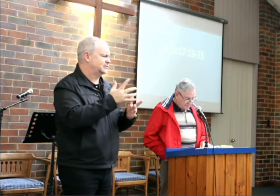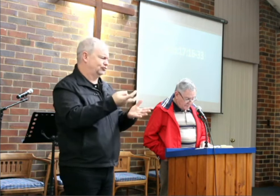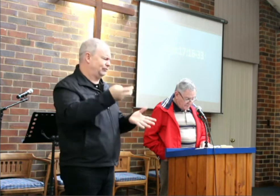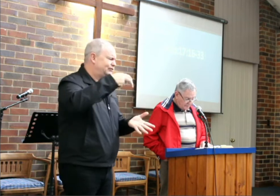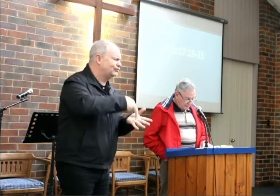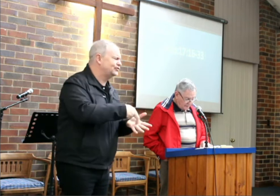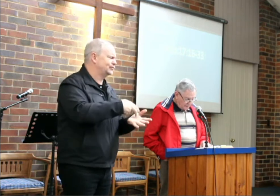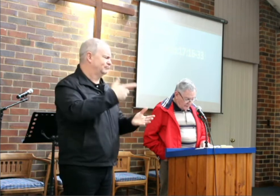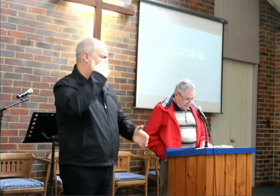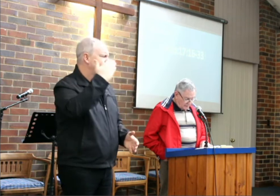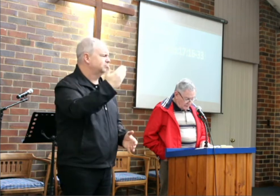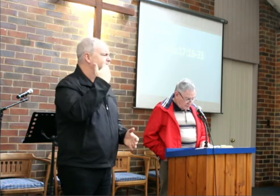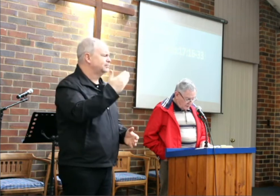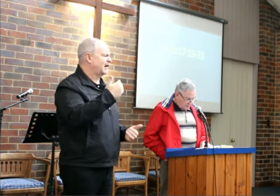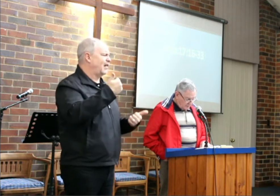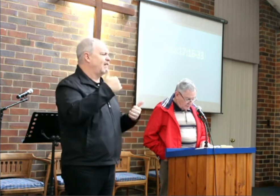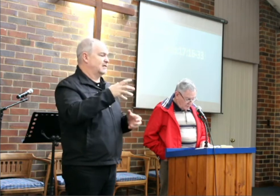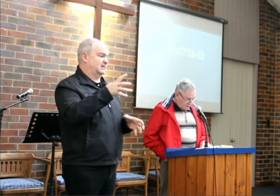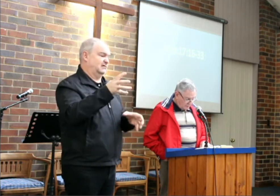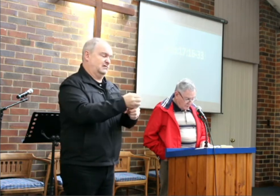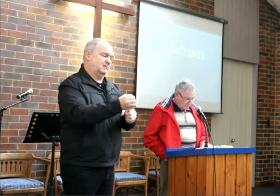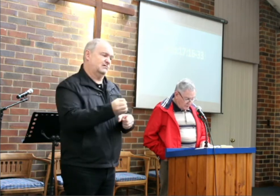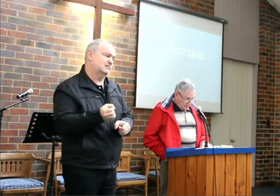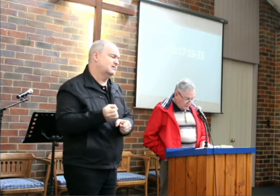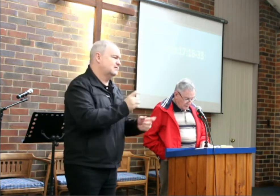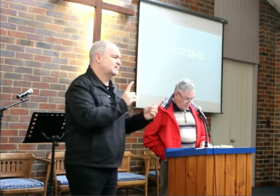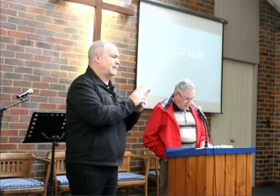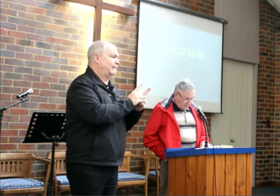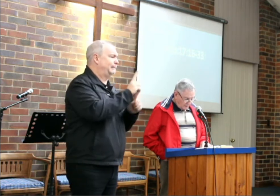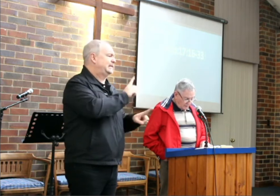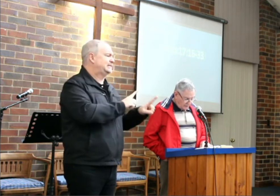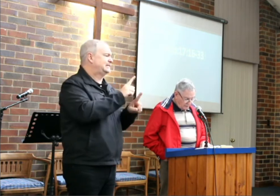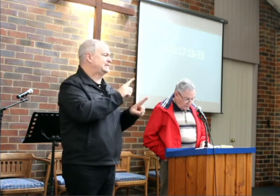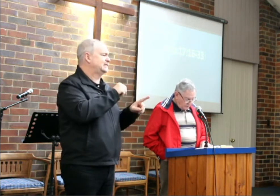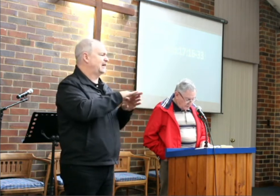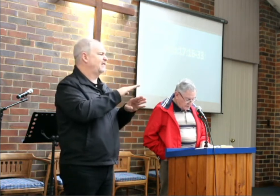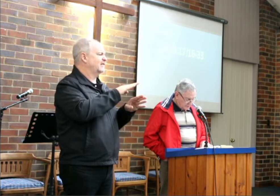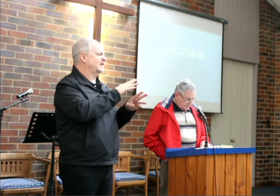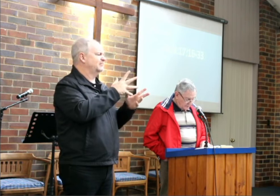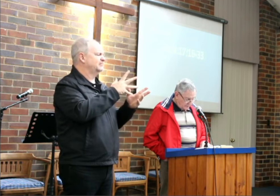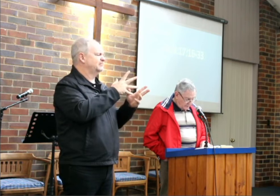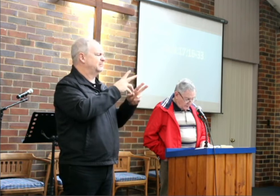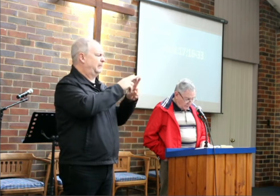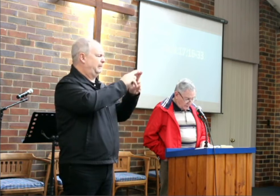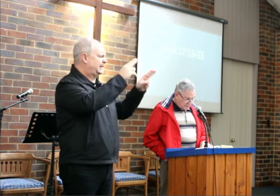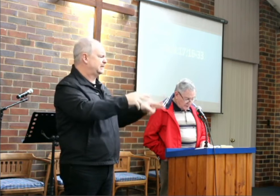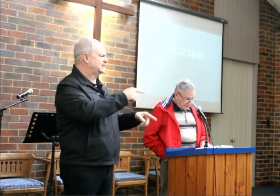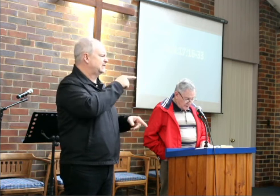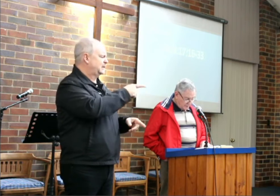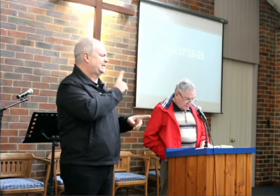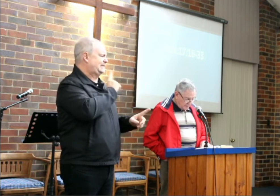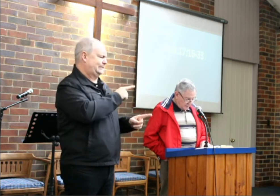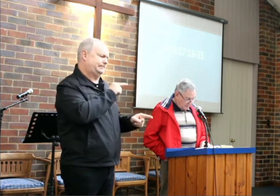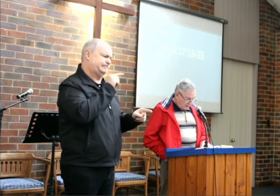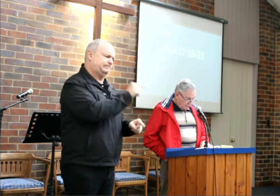resurrection. Then they took him and brought him to a meeting at the Areopagus, where they said to